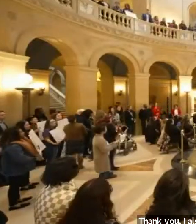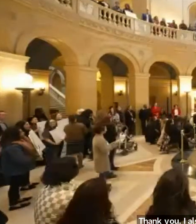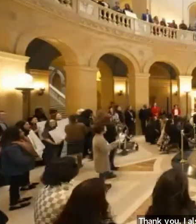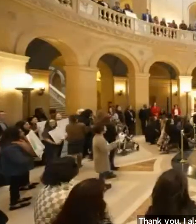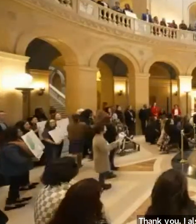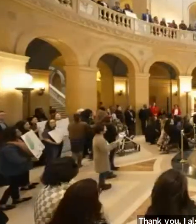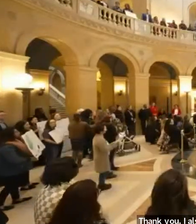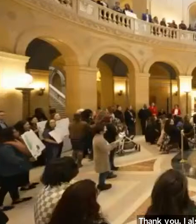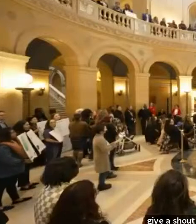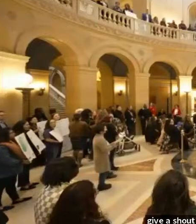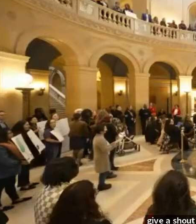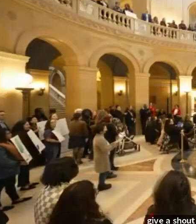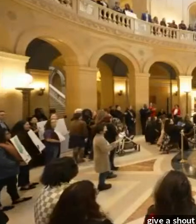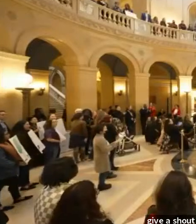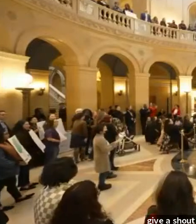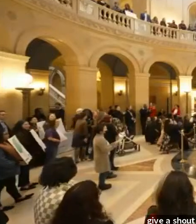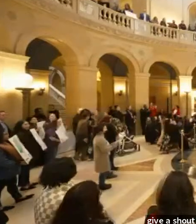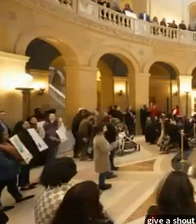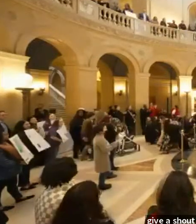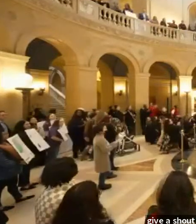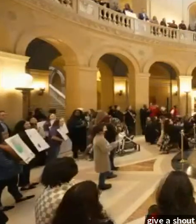Thank you for being here.